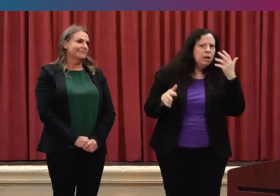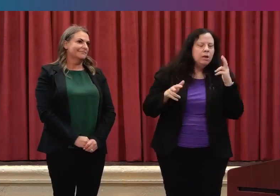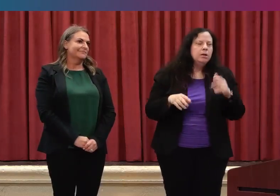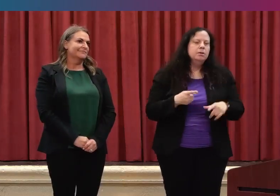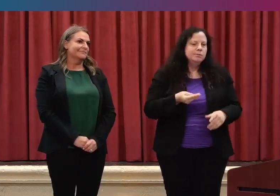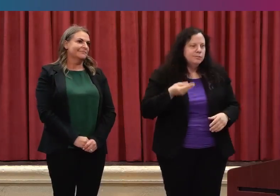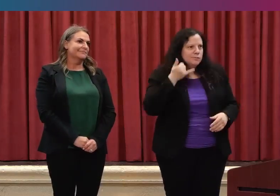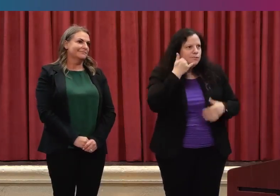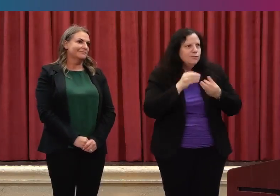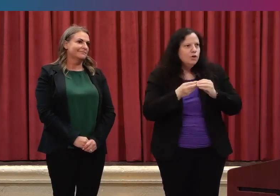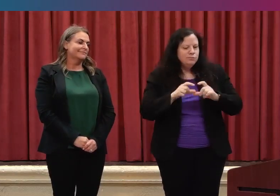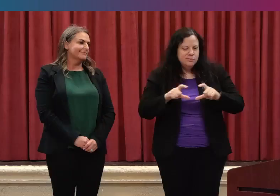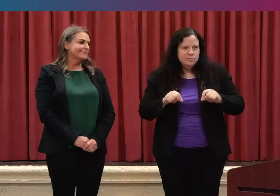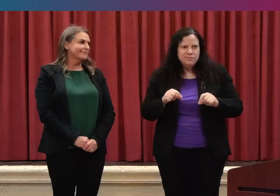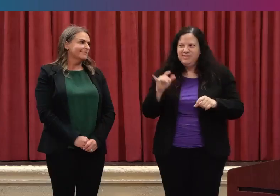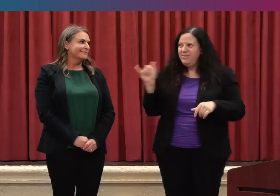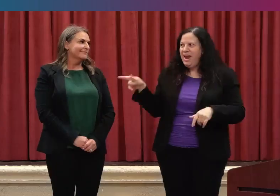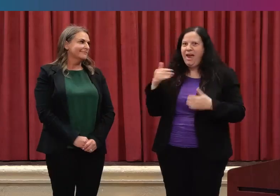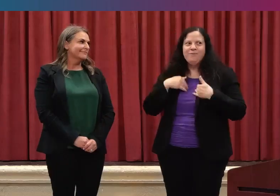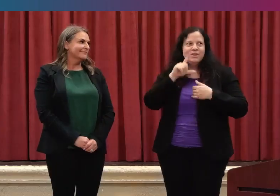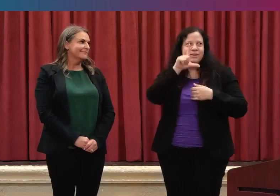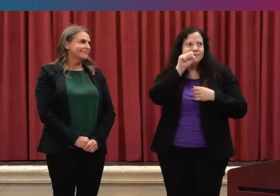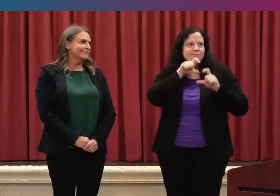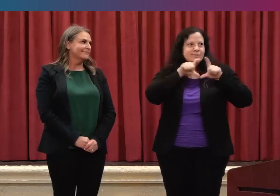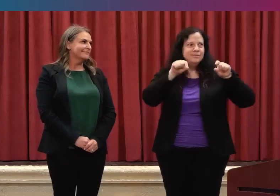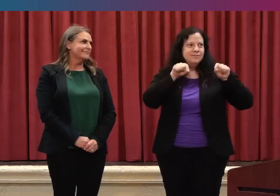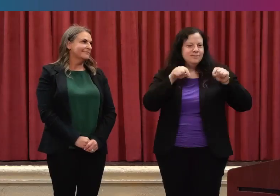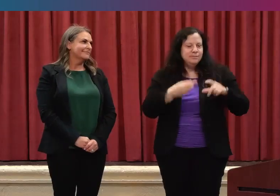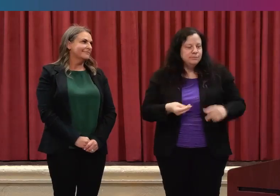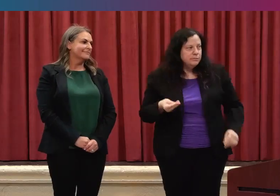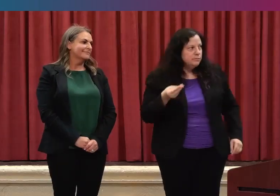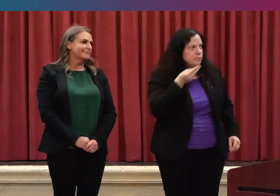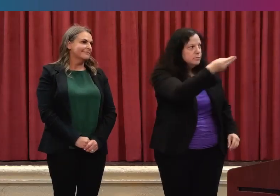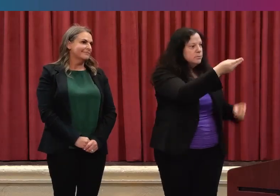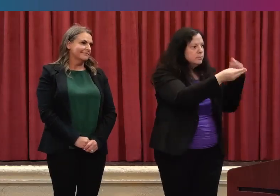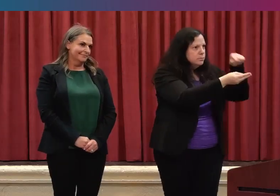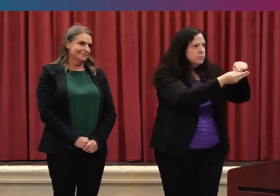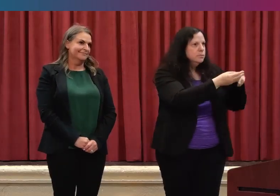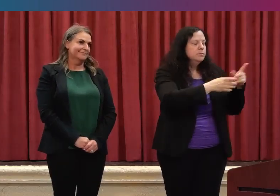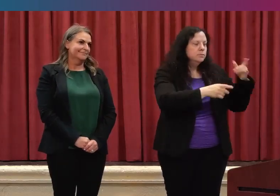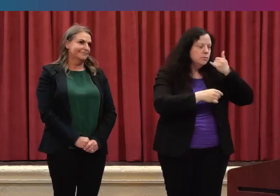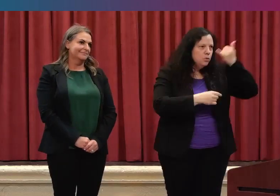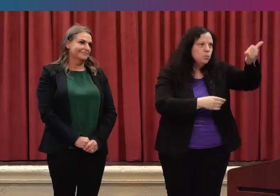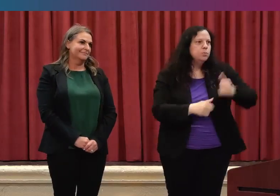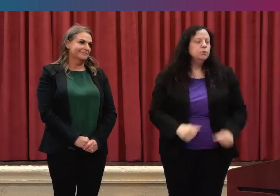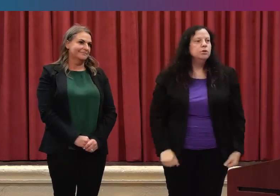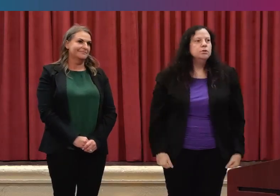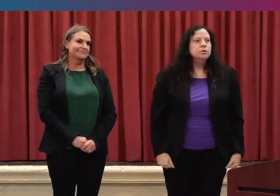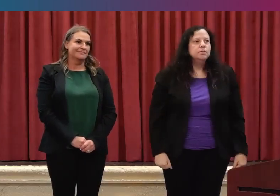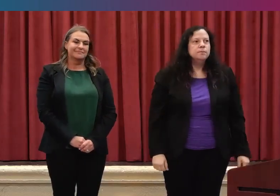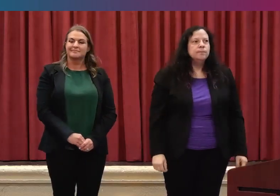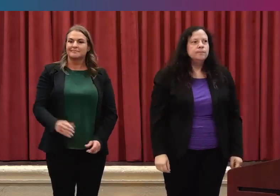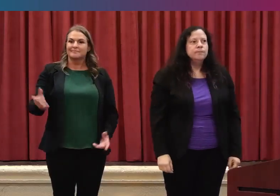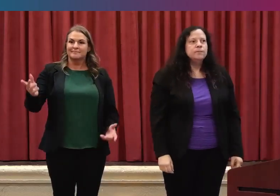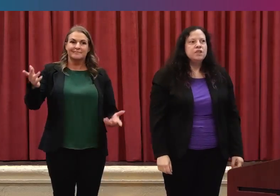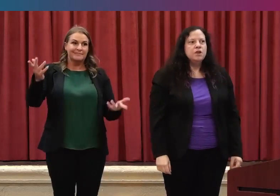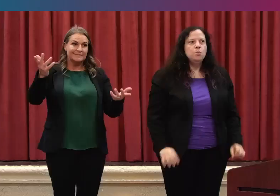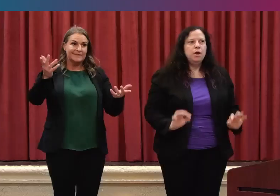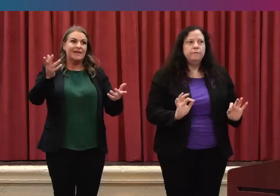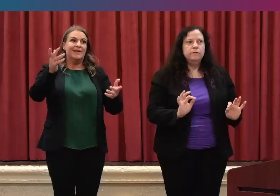interpreter. You can give them a phone number for a LifeSigns card and let them call through there. Yeah,